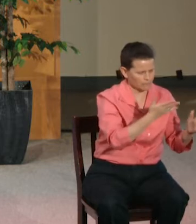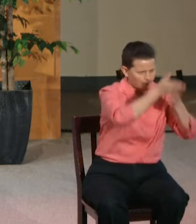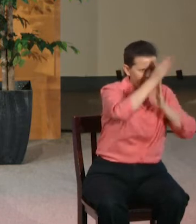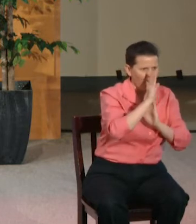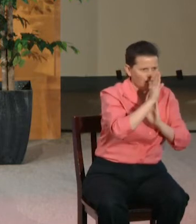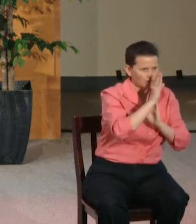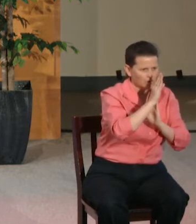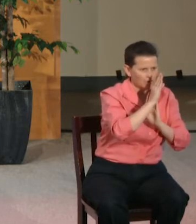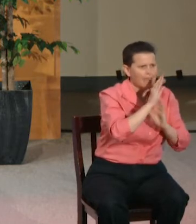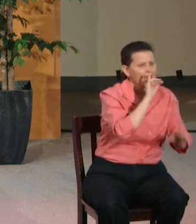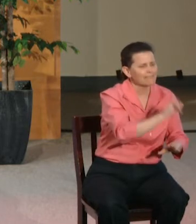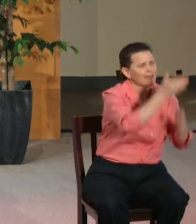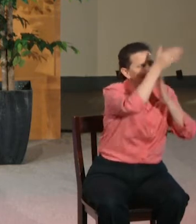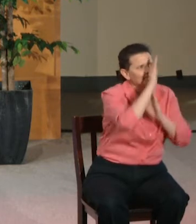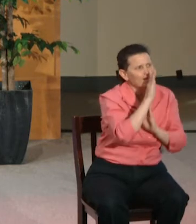the female.